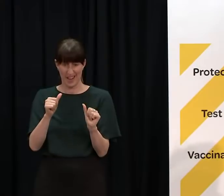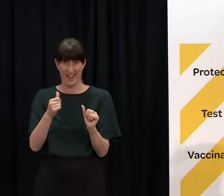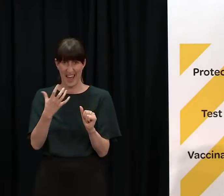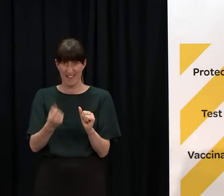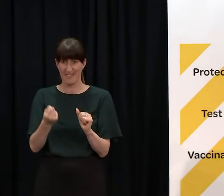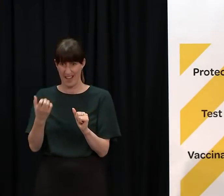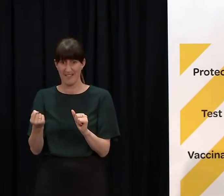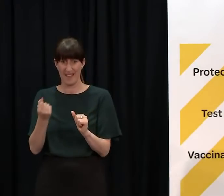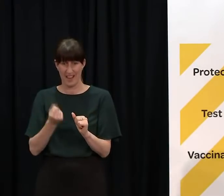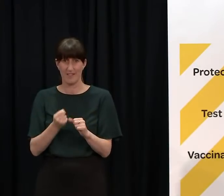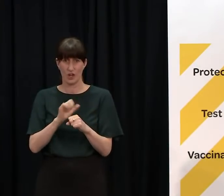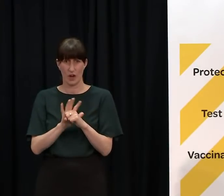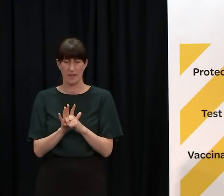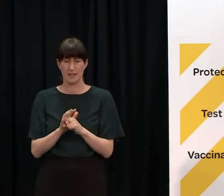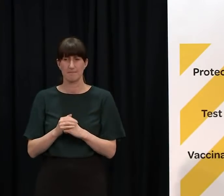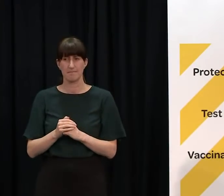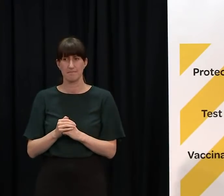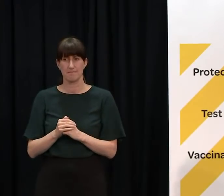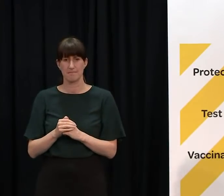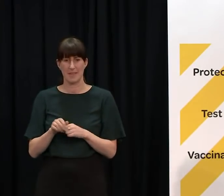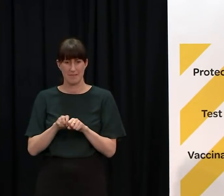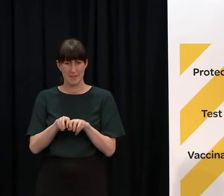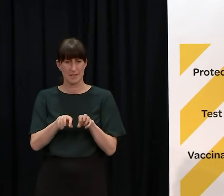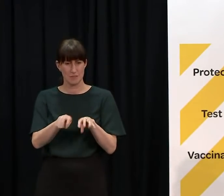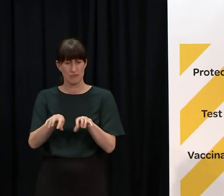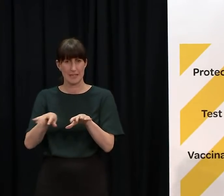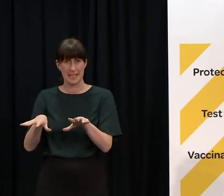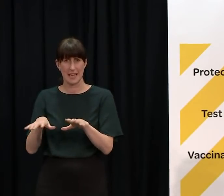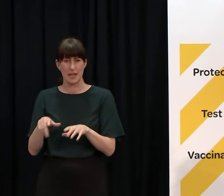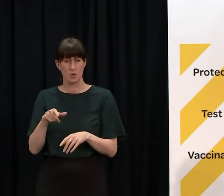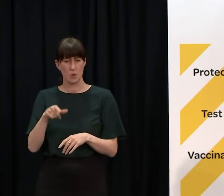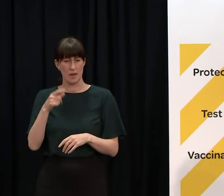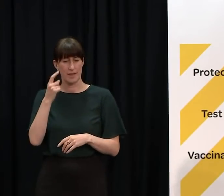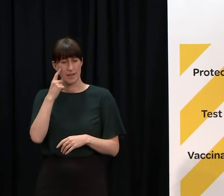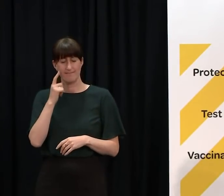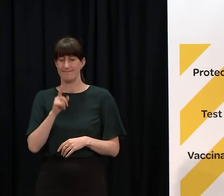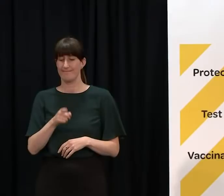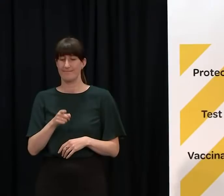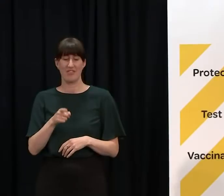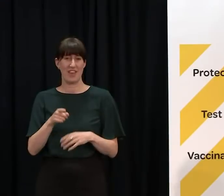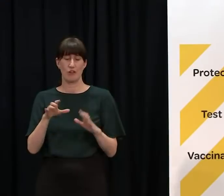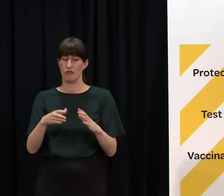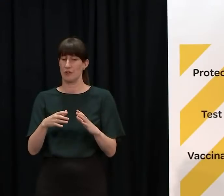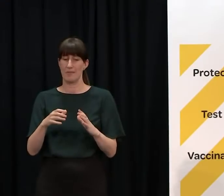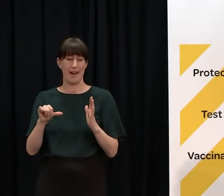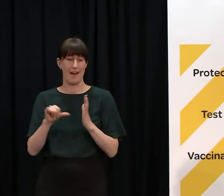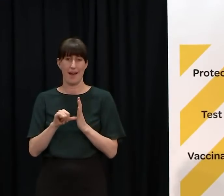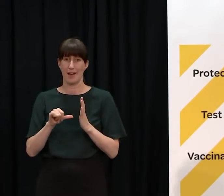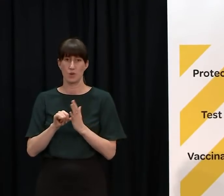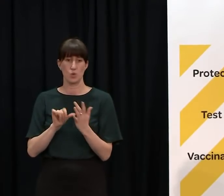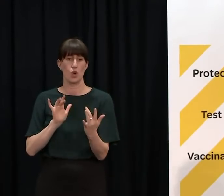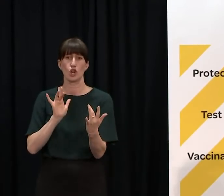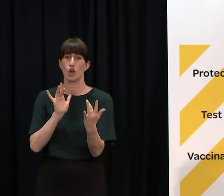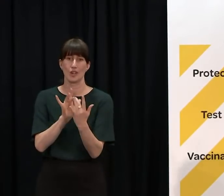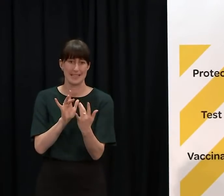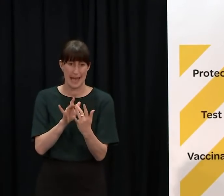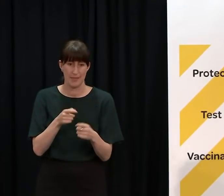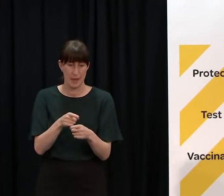vaccination would be helpful, but I mean, this is the spread of COVID-19. Is this a group that you just simply can't get to in terms of reaching